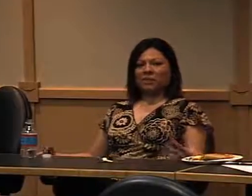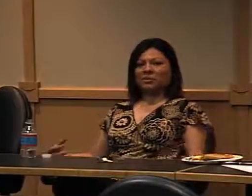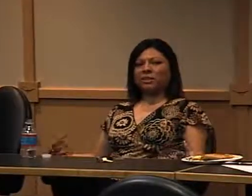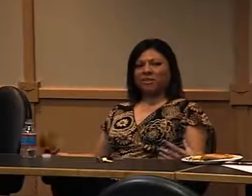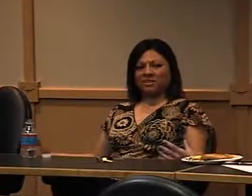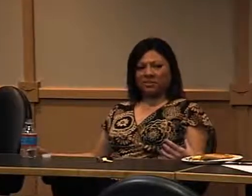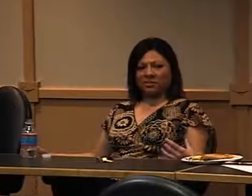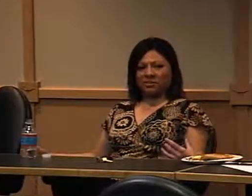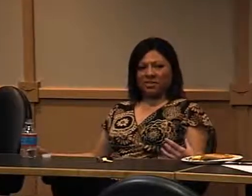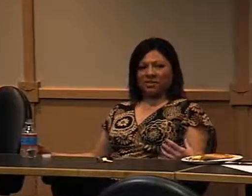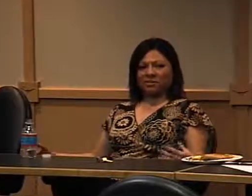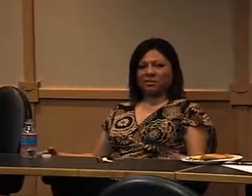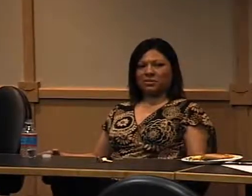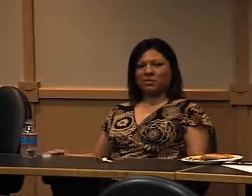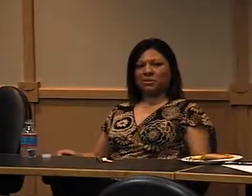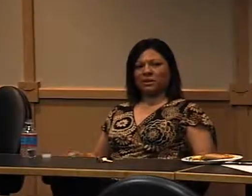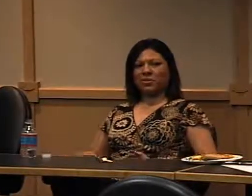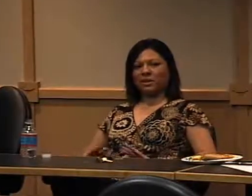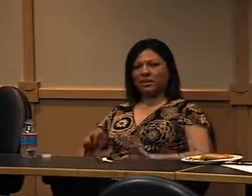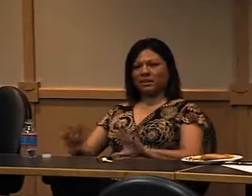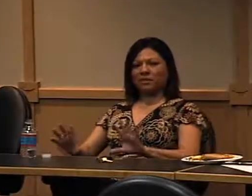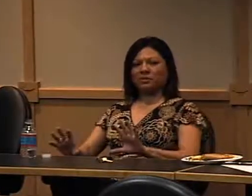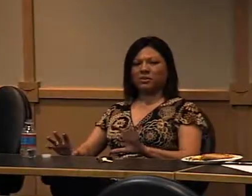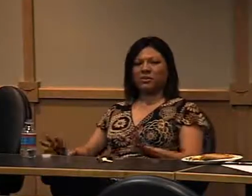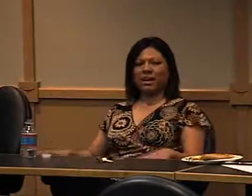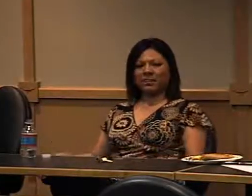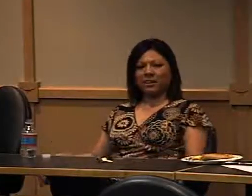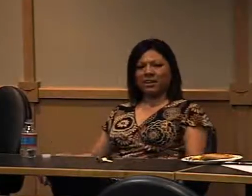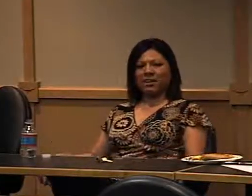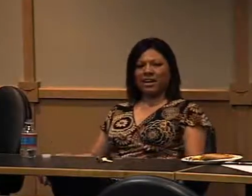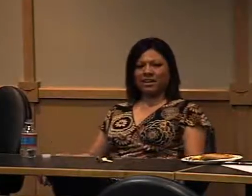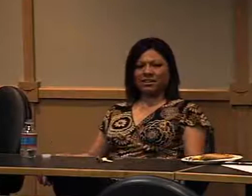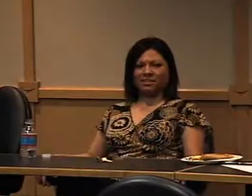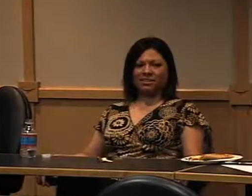I'm trying to do as to, you know, what I sort of put out there, and